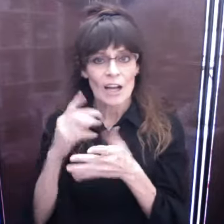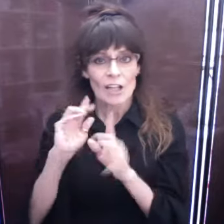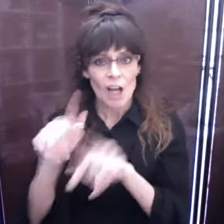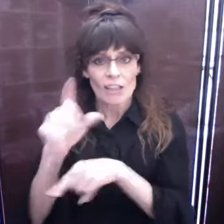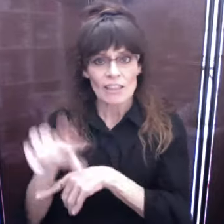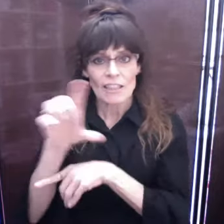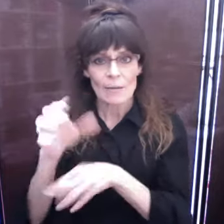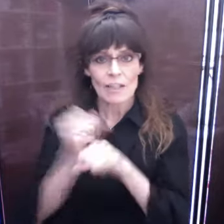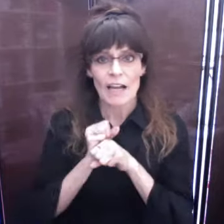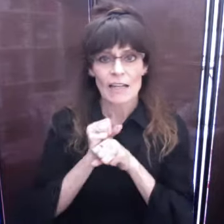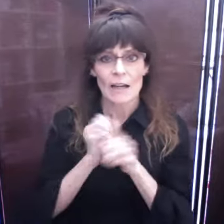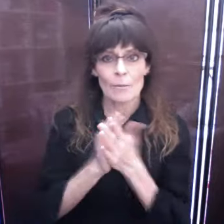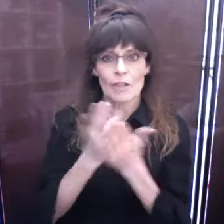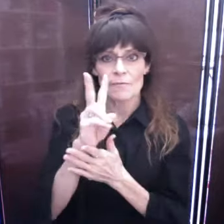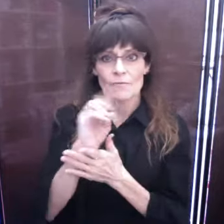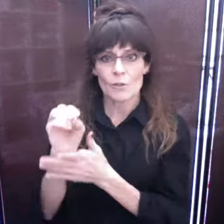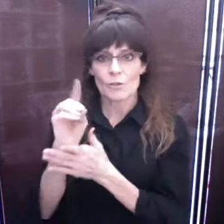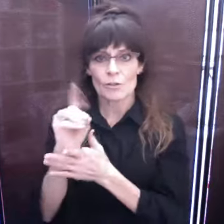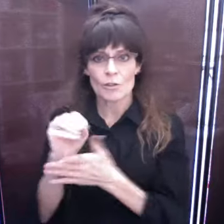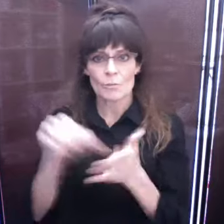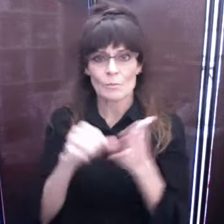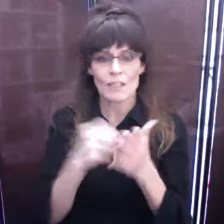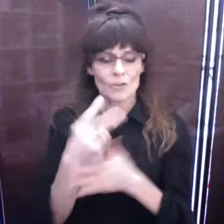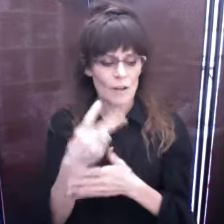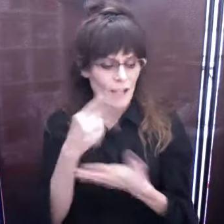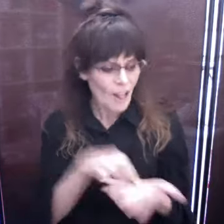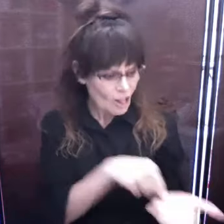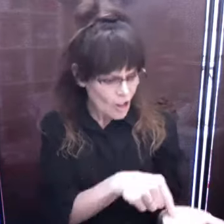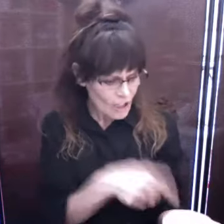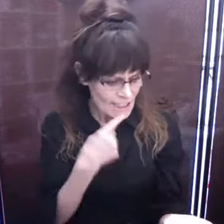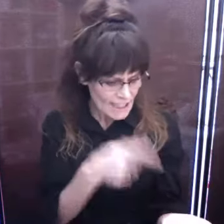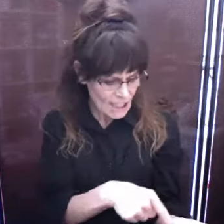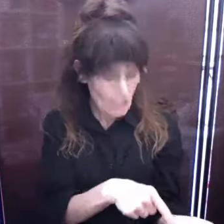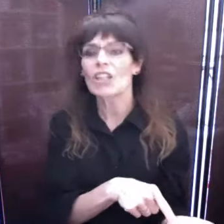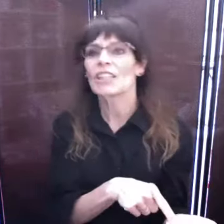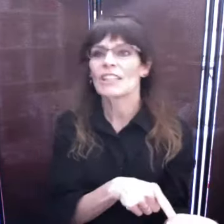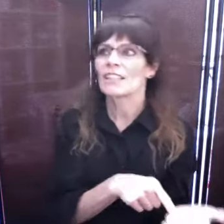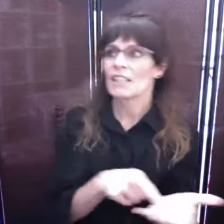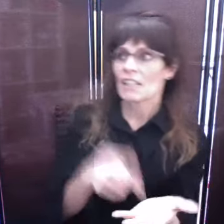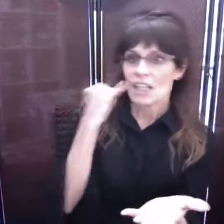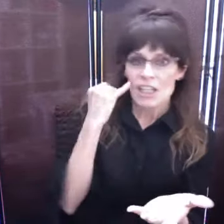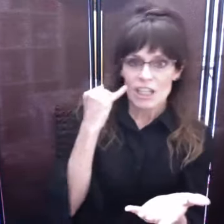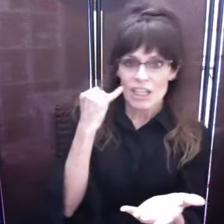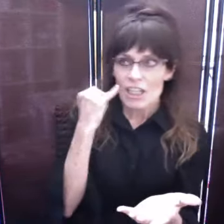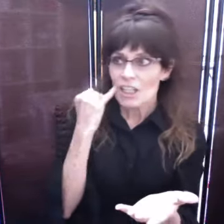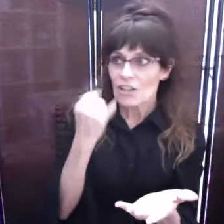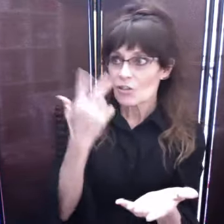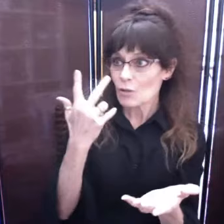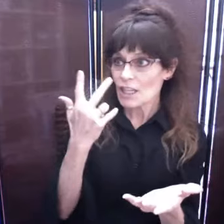down. He opens to page 12. He says, hey, kid, it says here, if you put 3 chicken feathers and eye